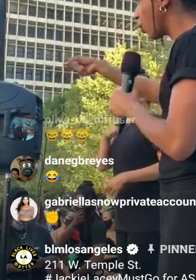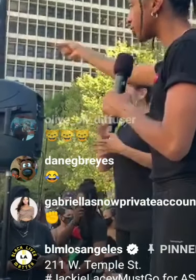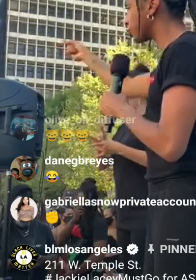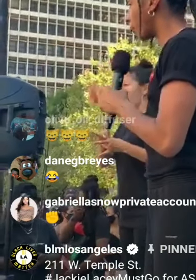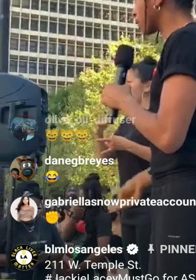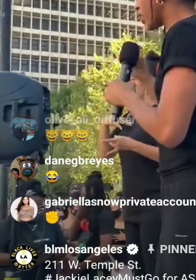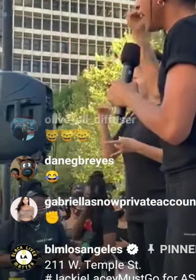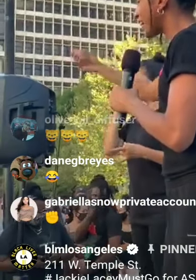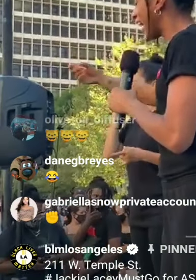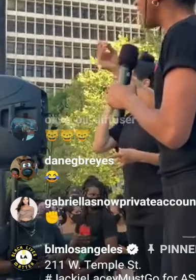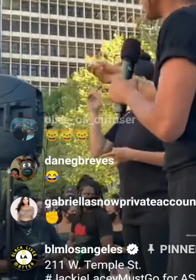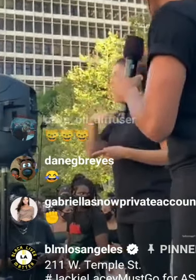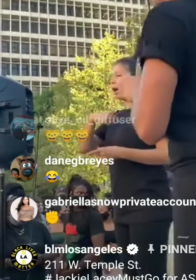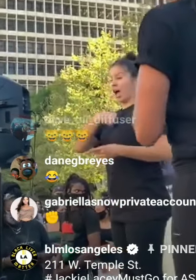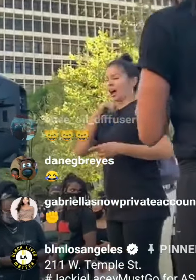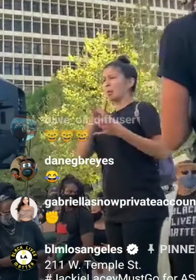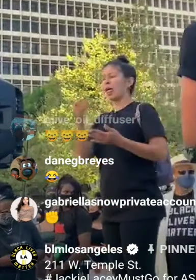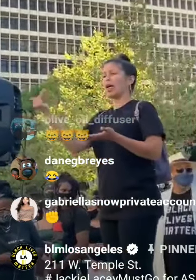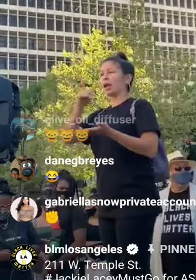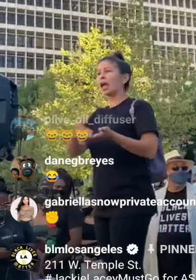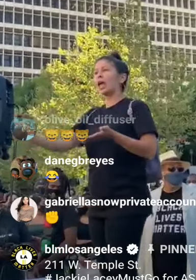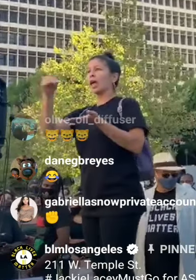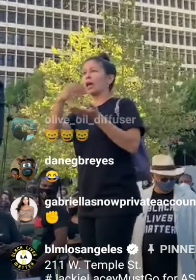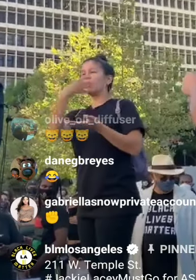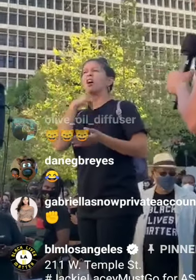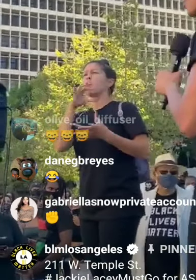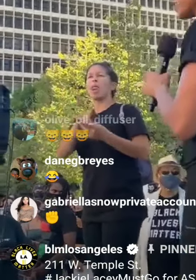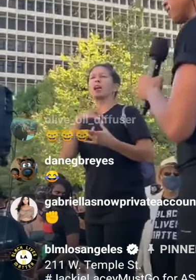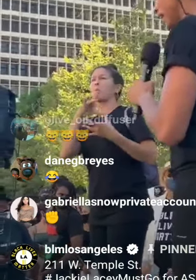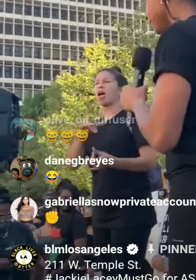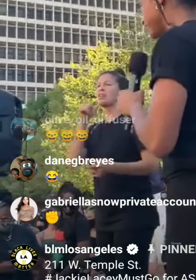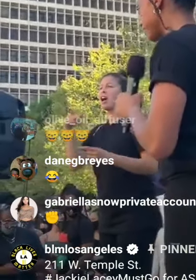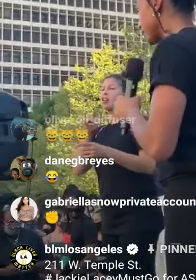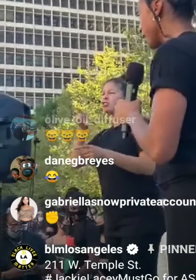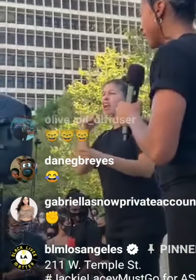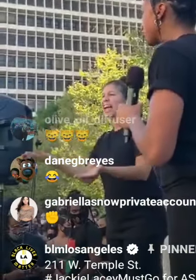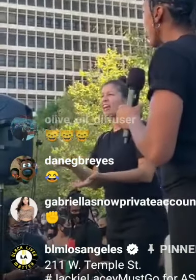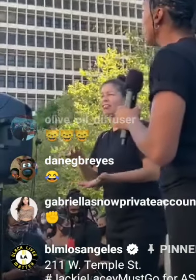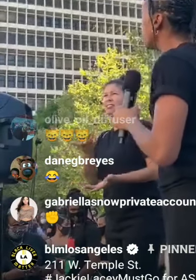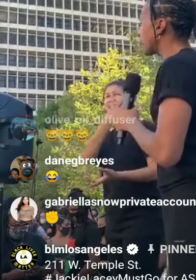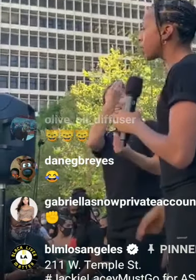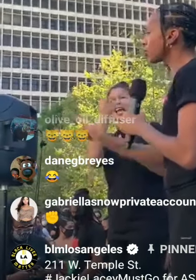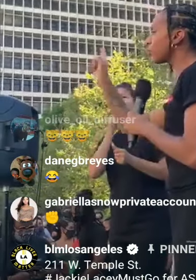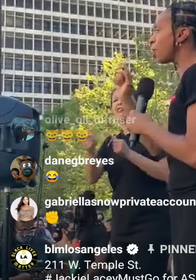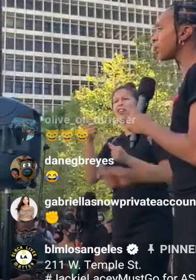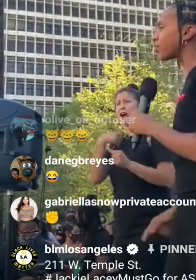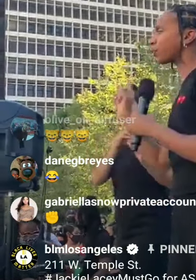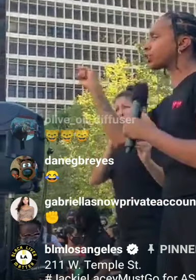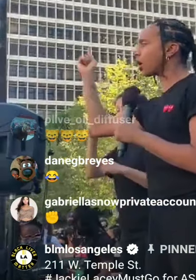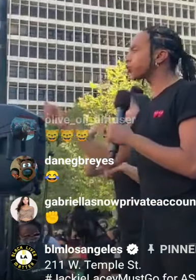Y'all gonna be singing that on the way home, on the way to church, when you're falling asleep at night.